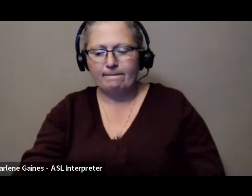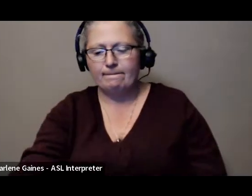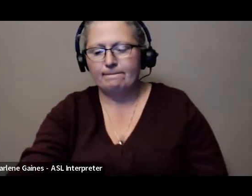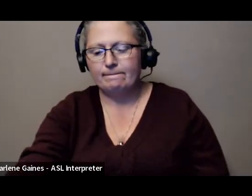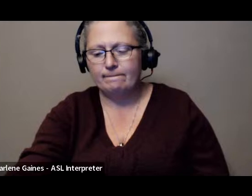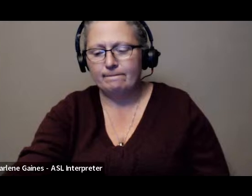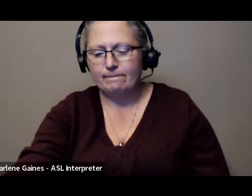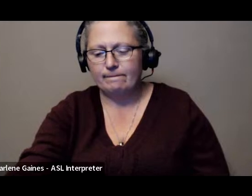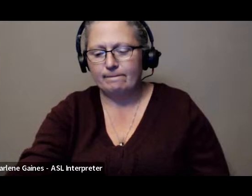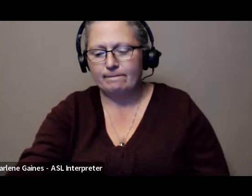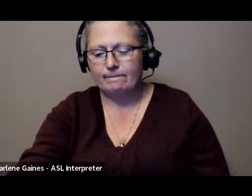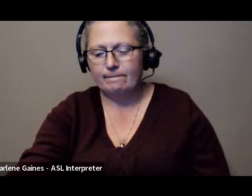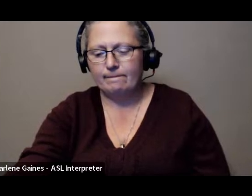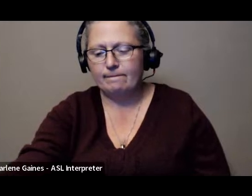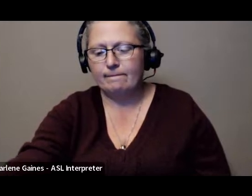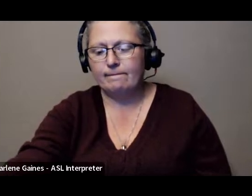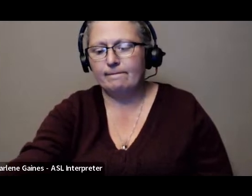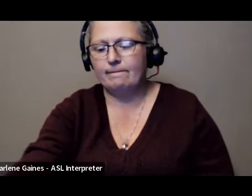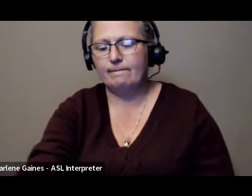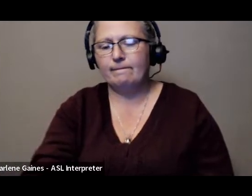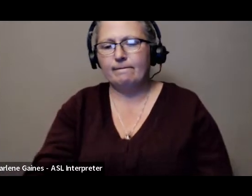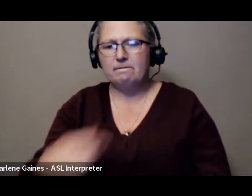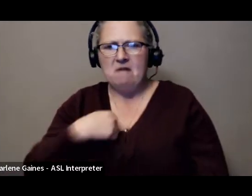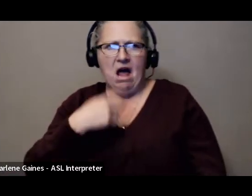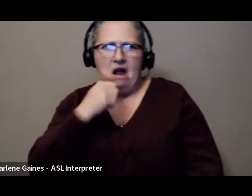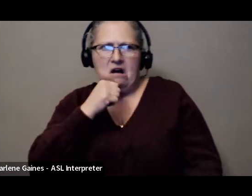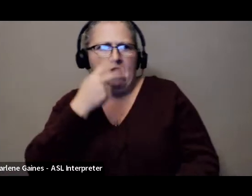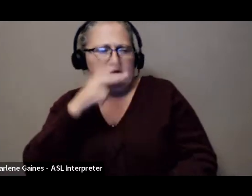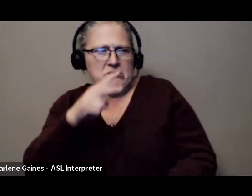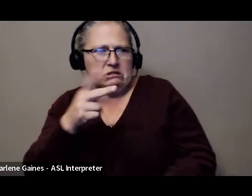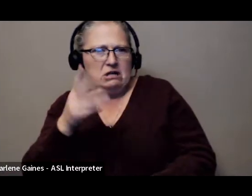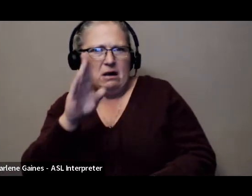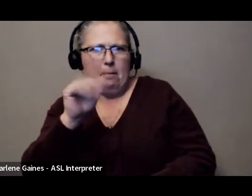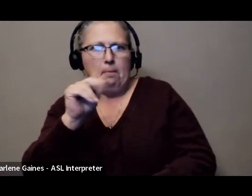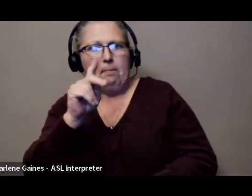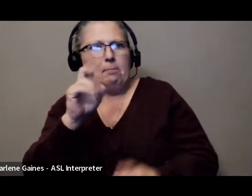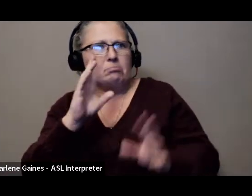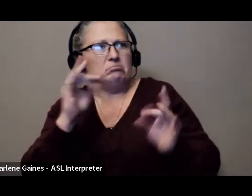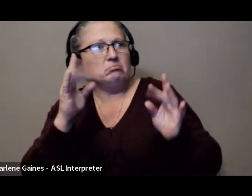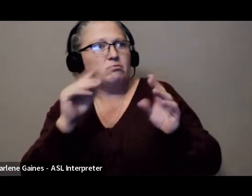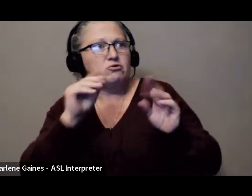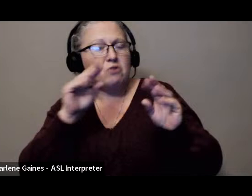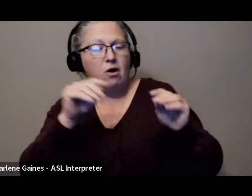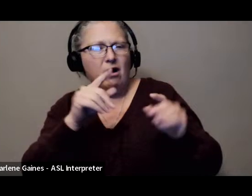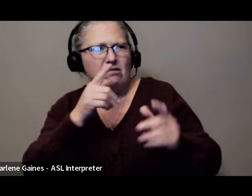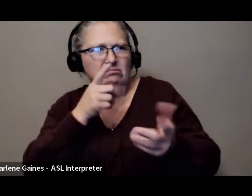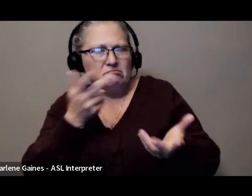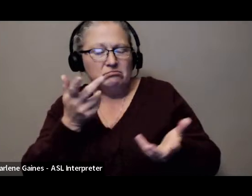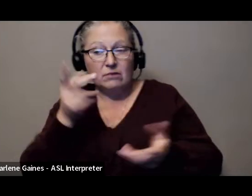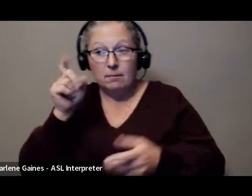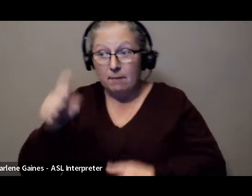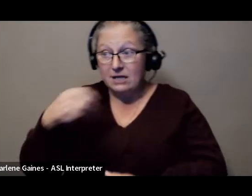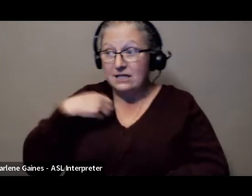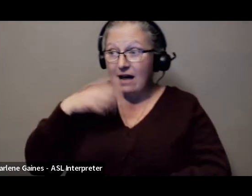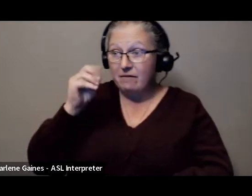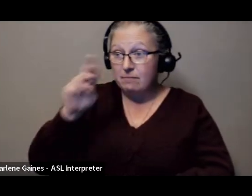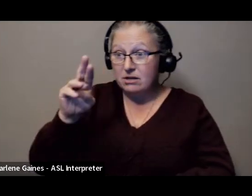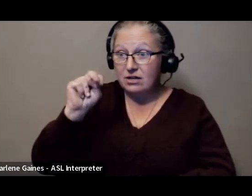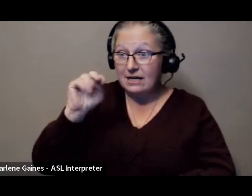Yeah, we can talk another time because I don't see any bantering, but So okay. what thanks. is do we have to have Mr. Niblin say anything?